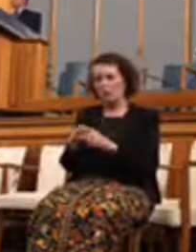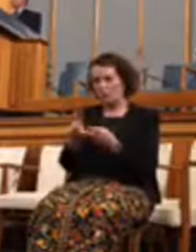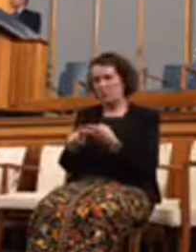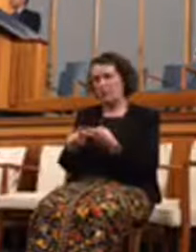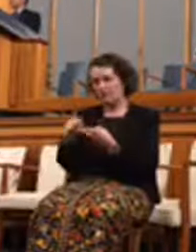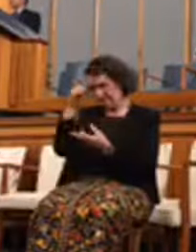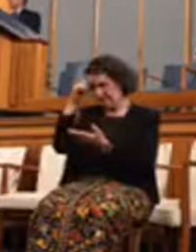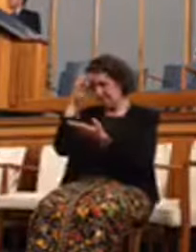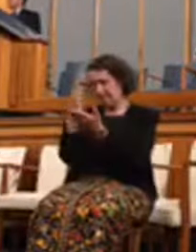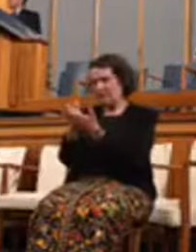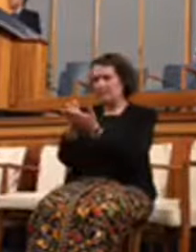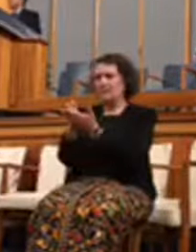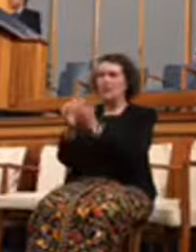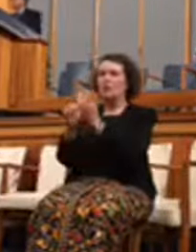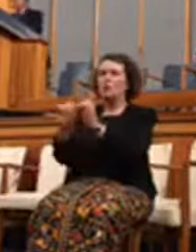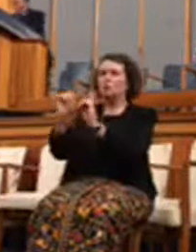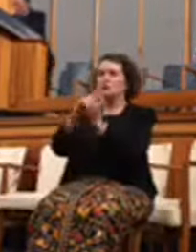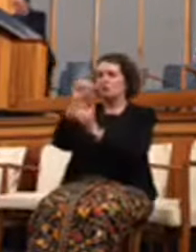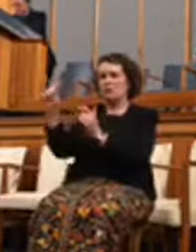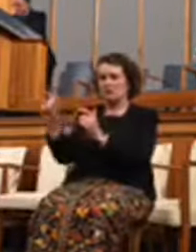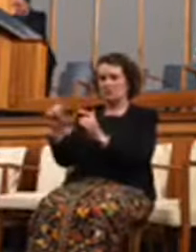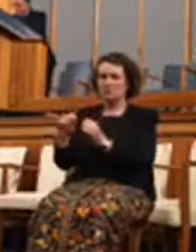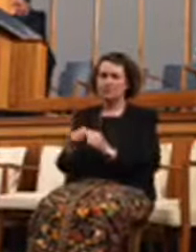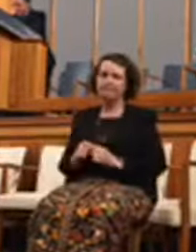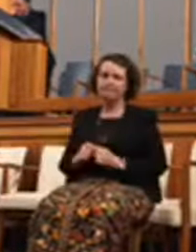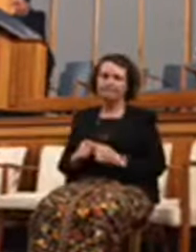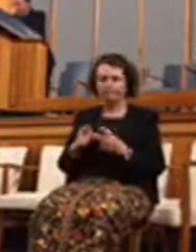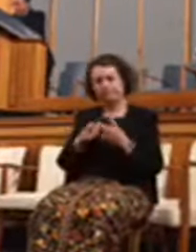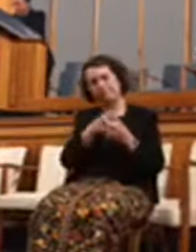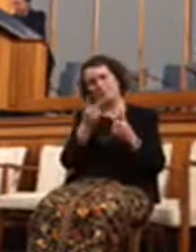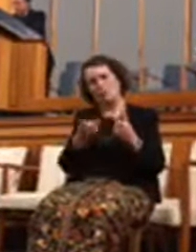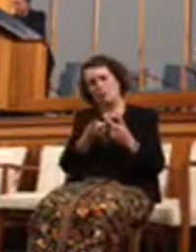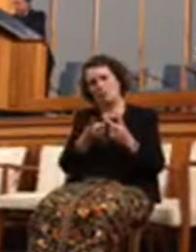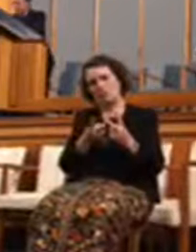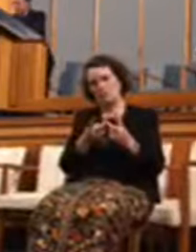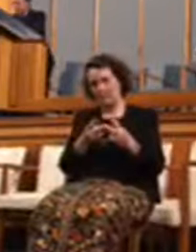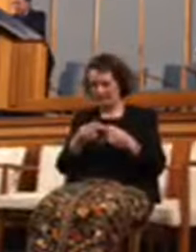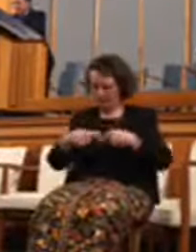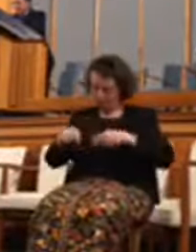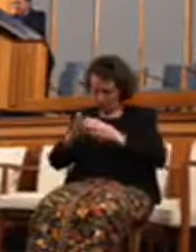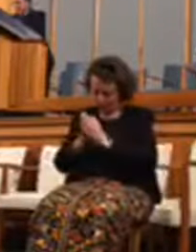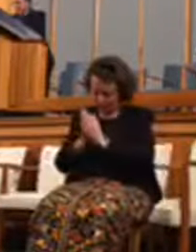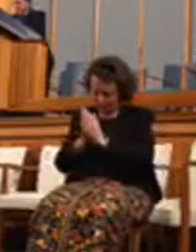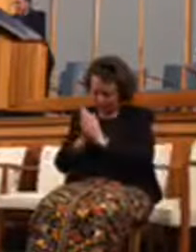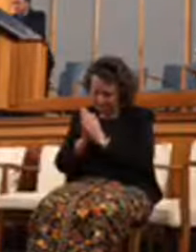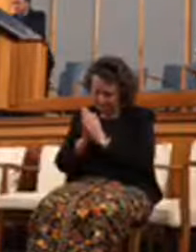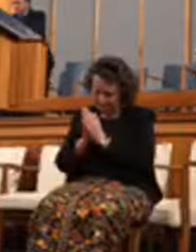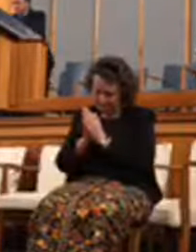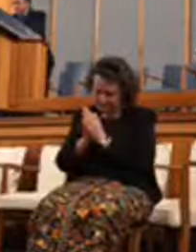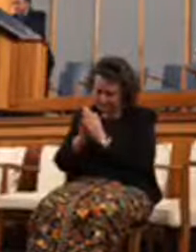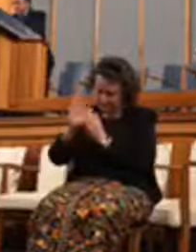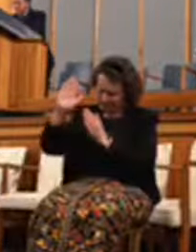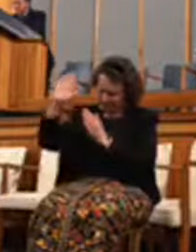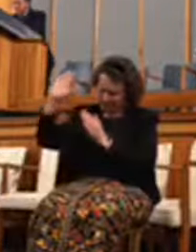of salvation. Let's pray together. Our Heavenly Father, we come to